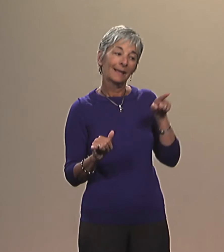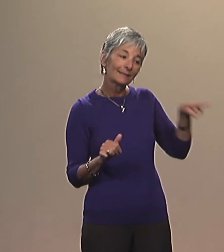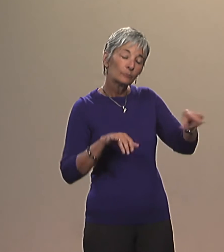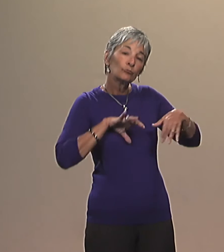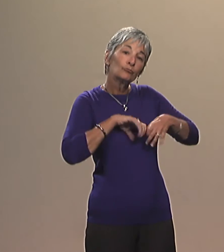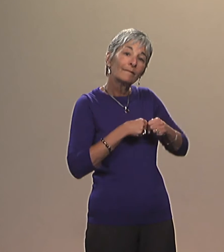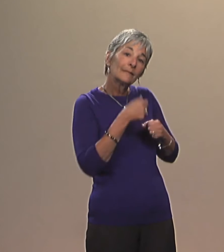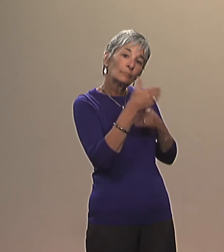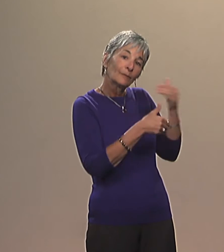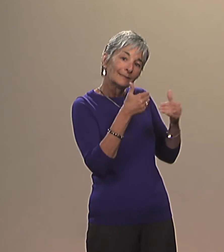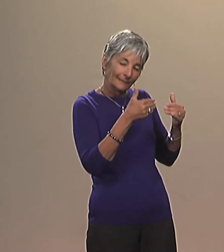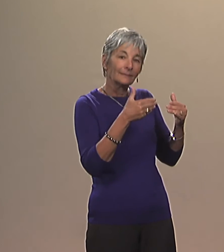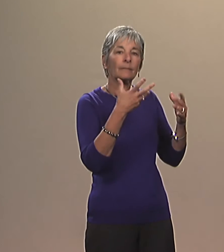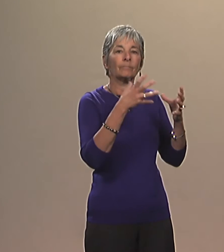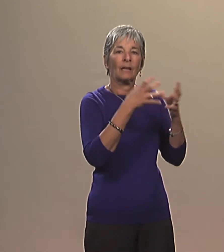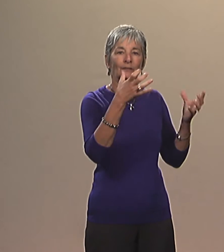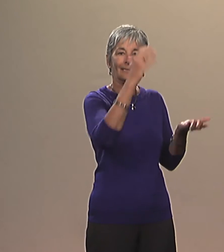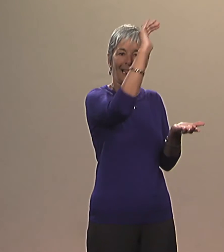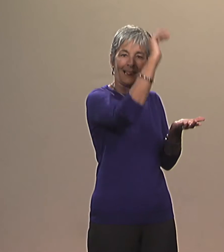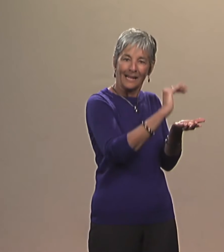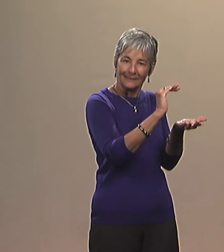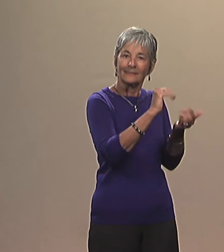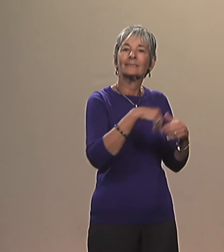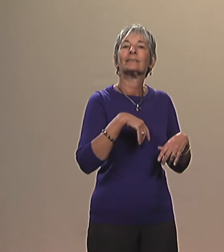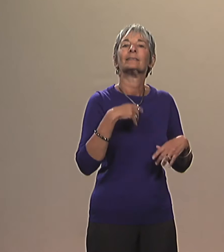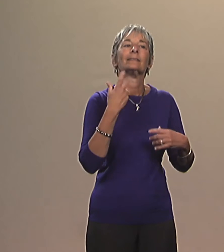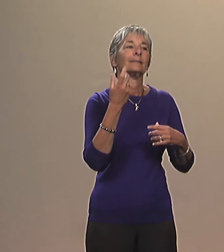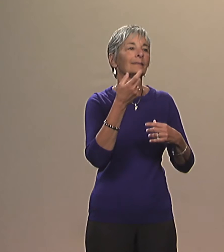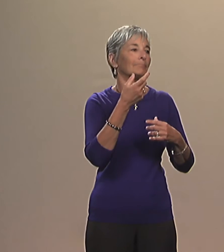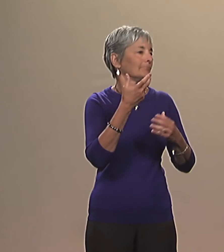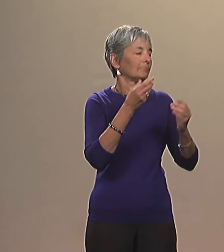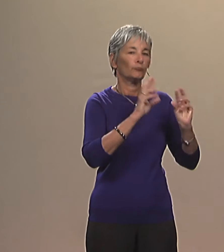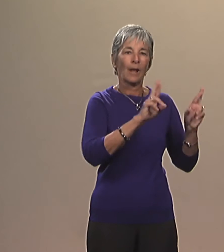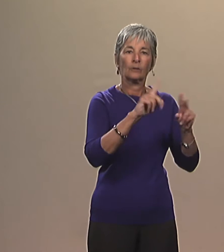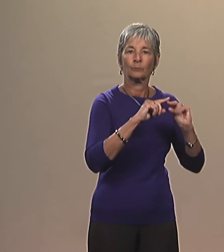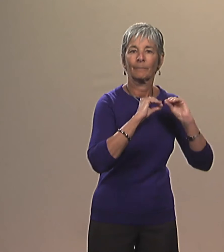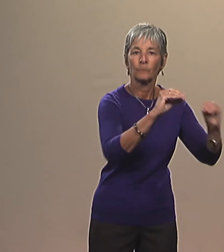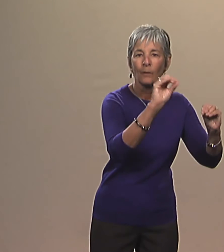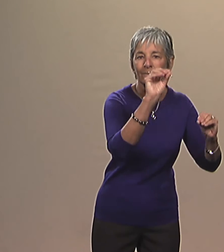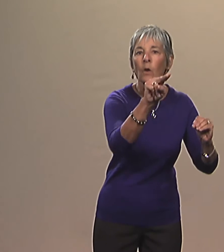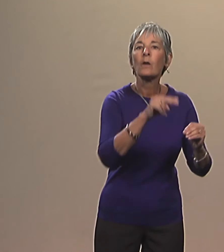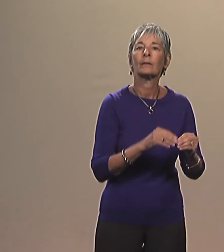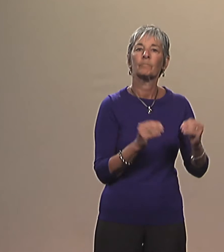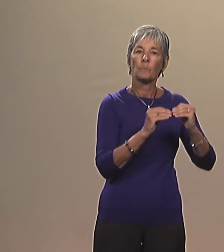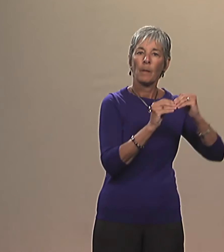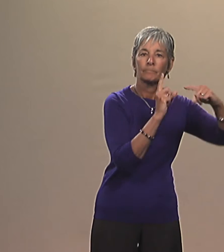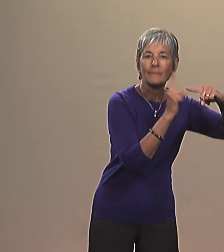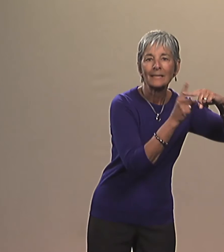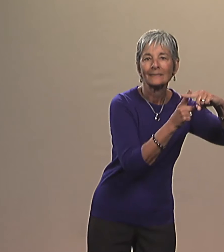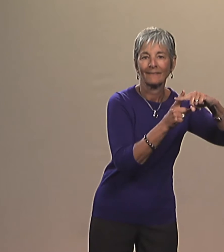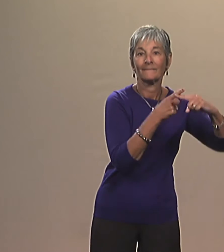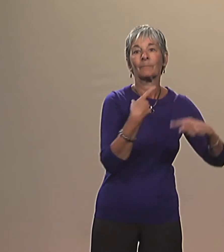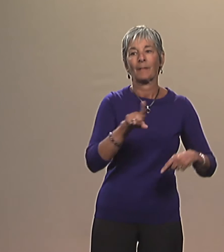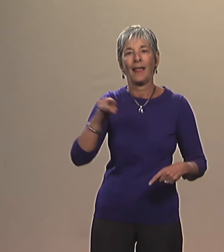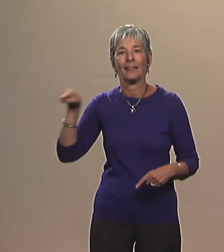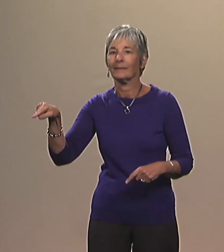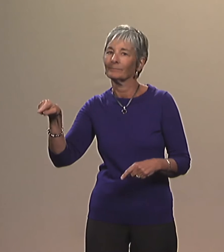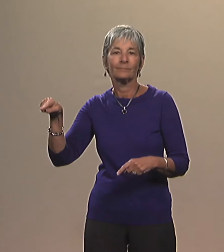The study found that the grieving process for the first group was much shorter, and parents were soon ready to move on. The families were more optimistic as